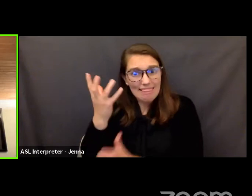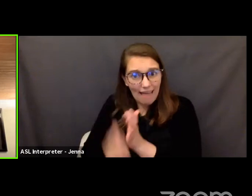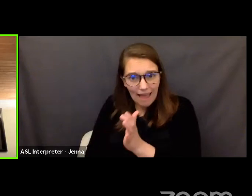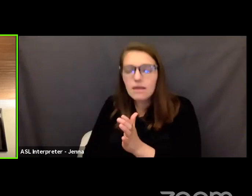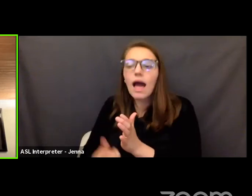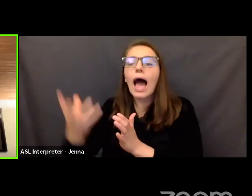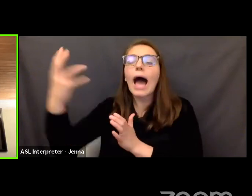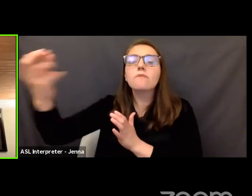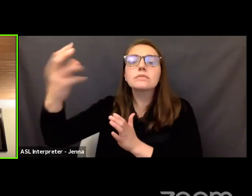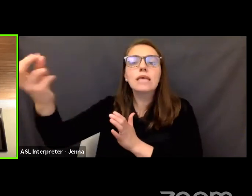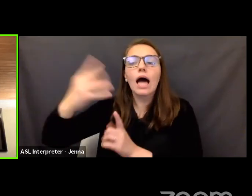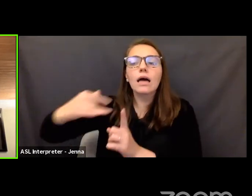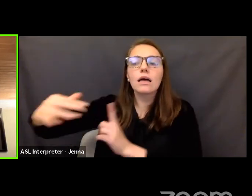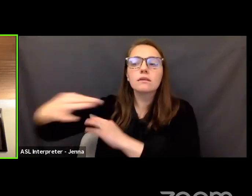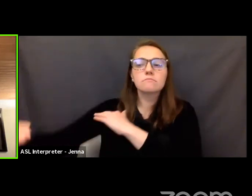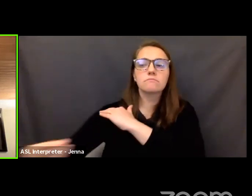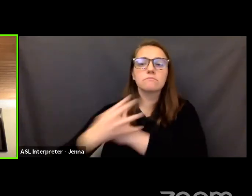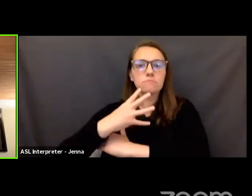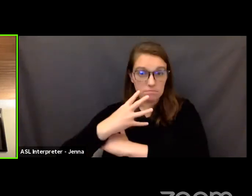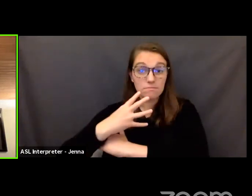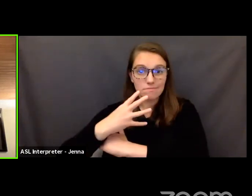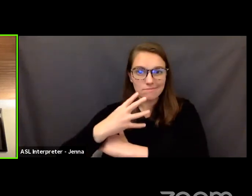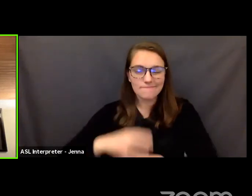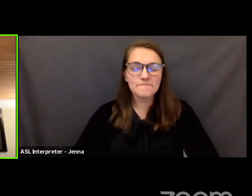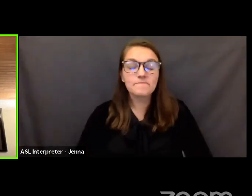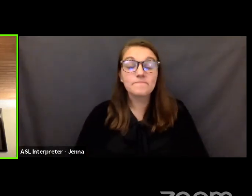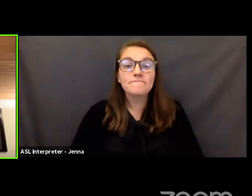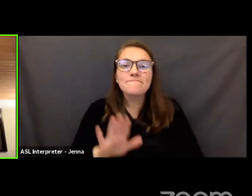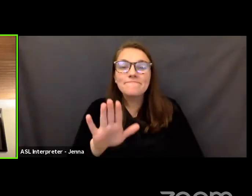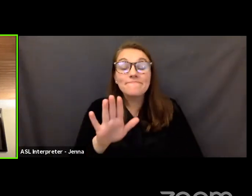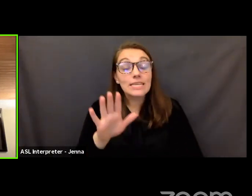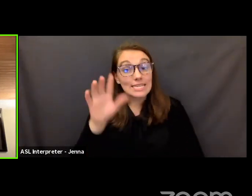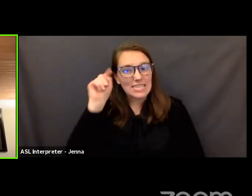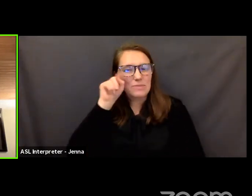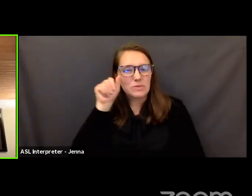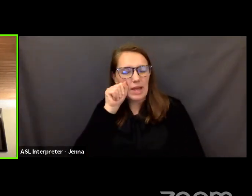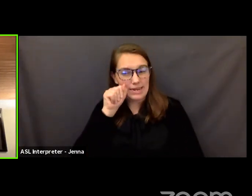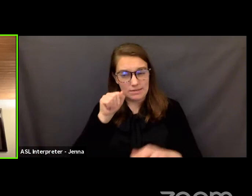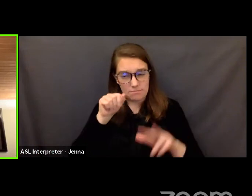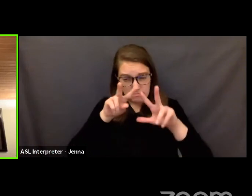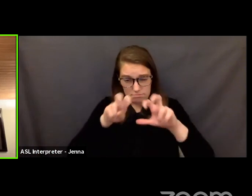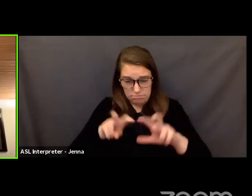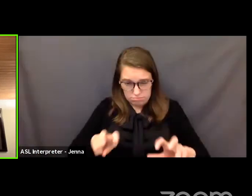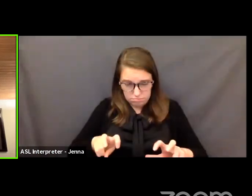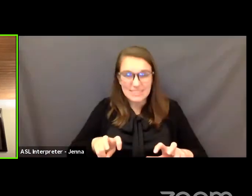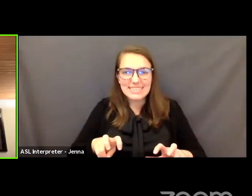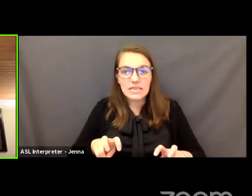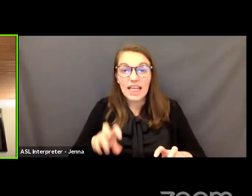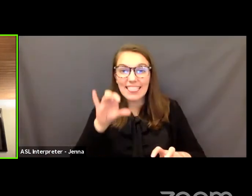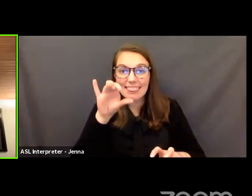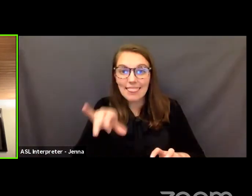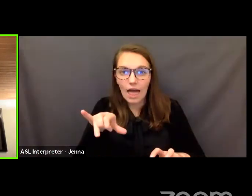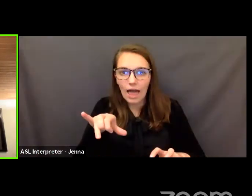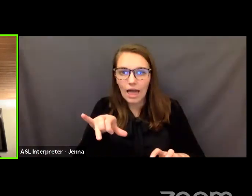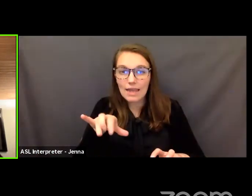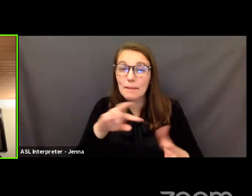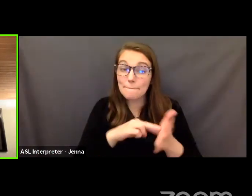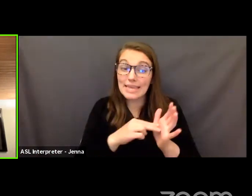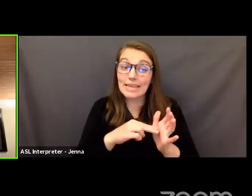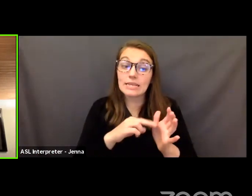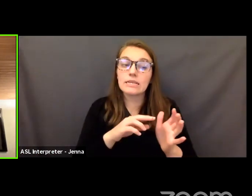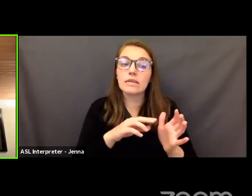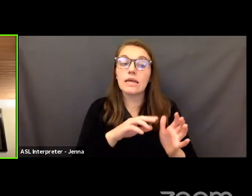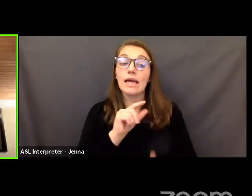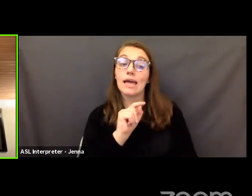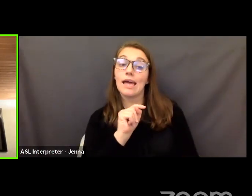important. By making this move, Aquinas rejects the anthropological judgments that are behind